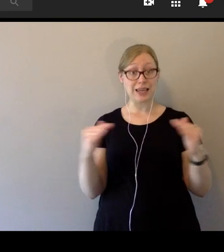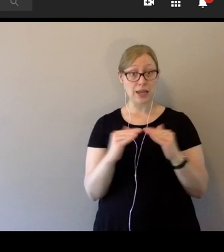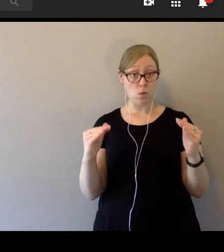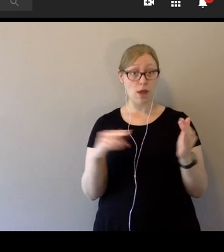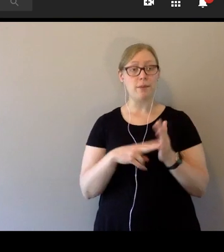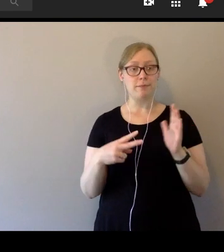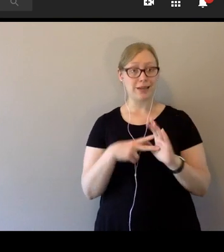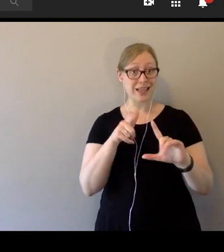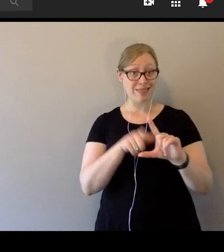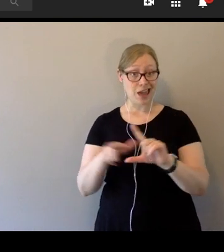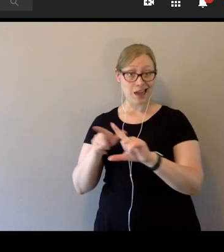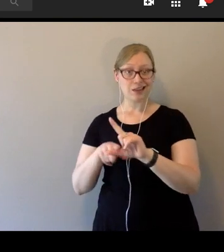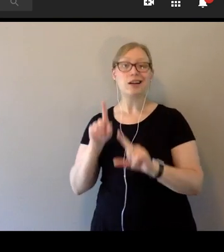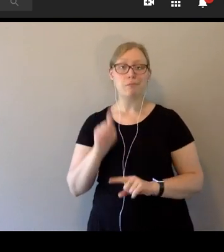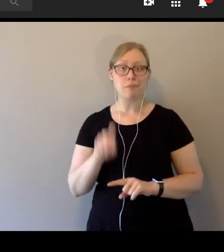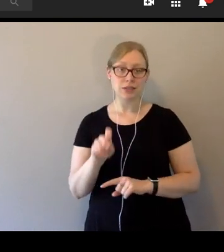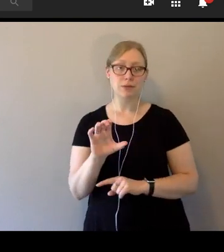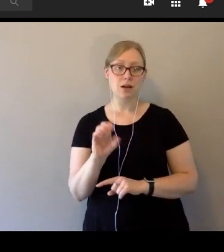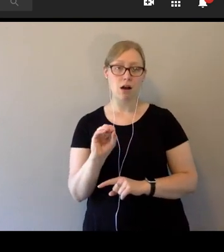angles.